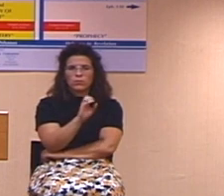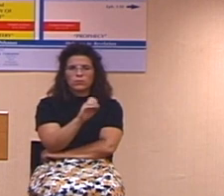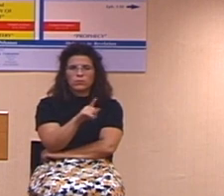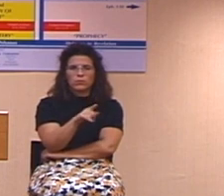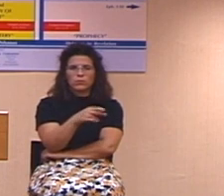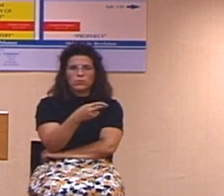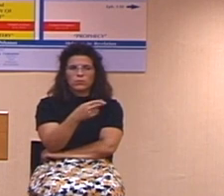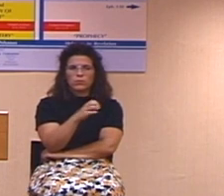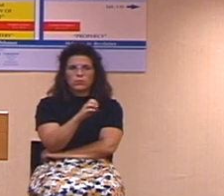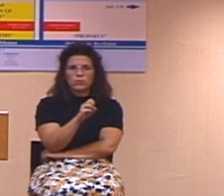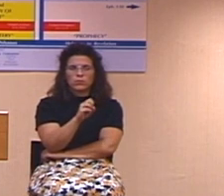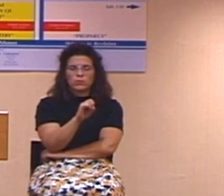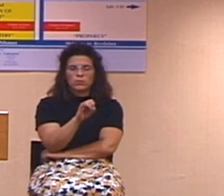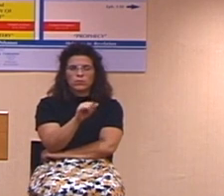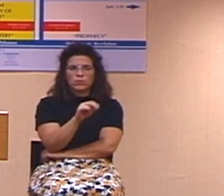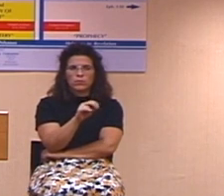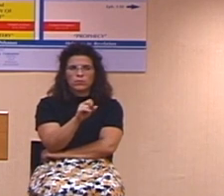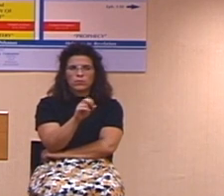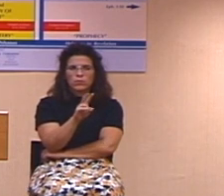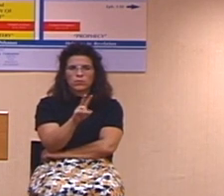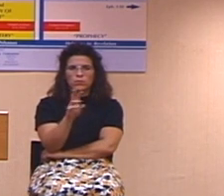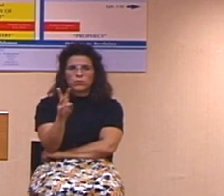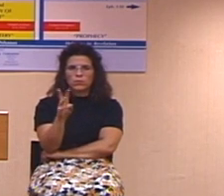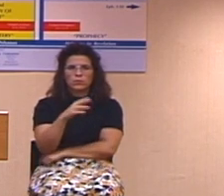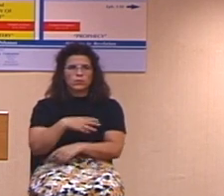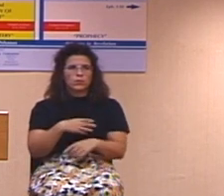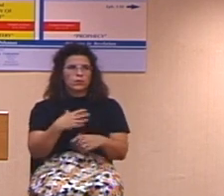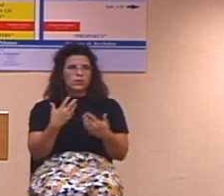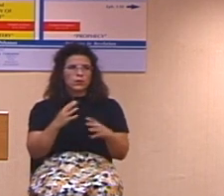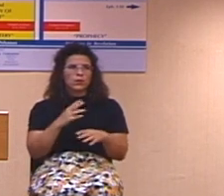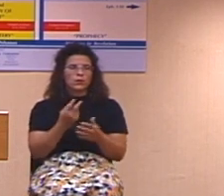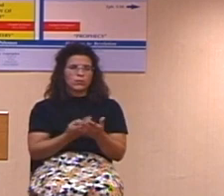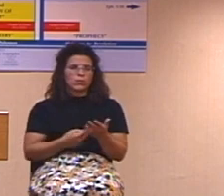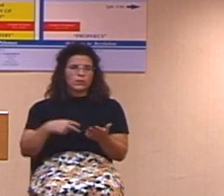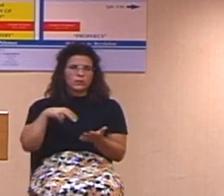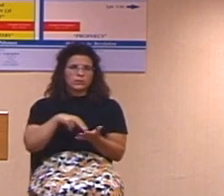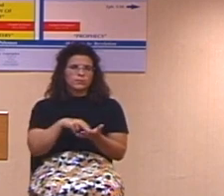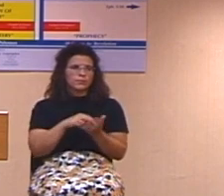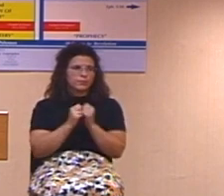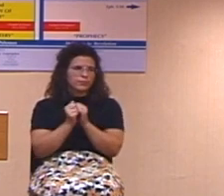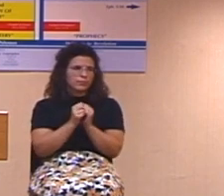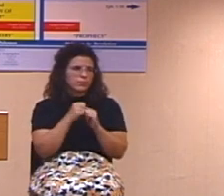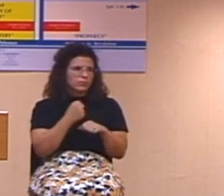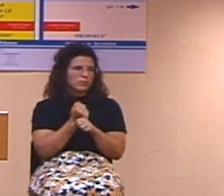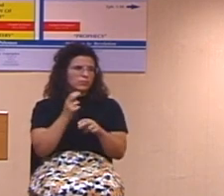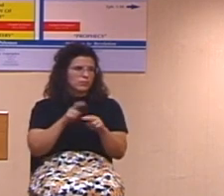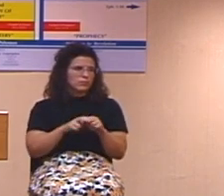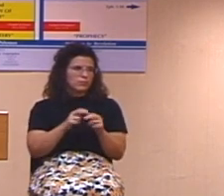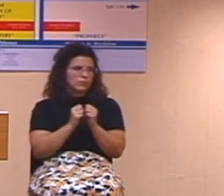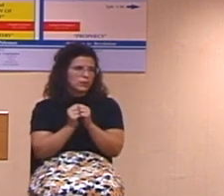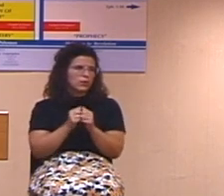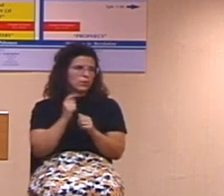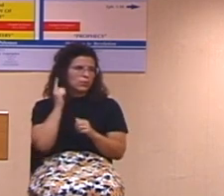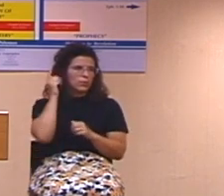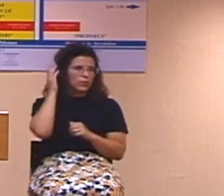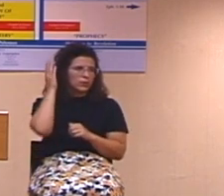Ephesians 2:6, and hath raised us up together and made us sit together one day, maybe in the future.